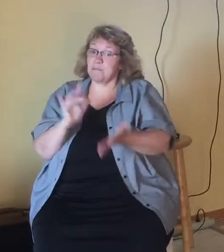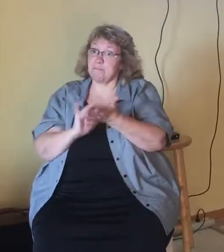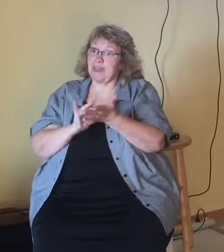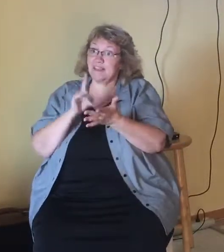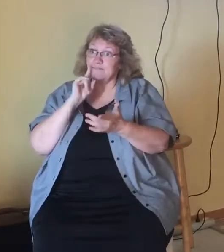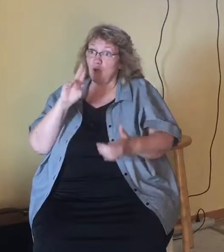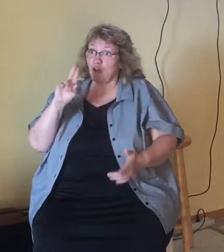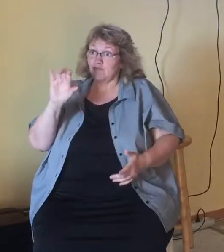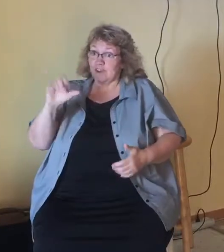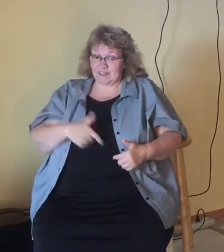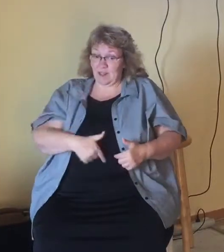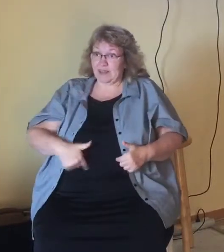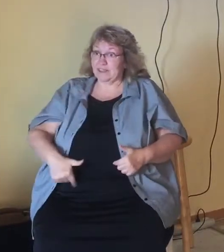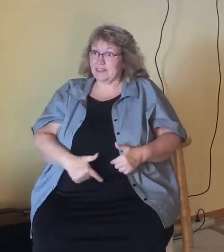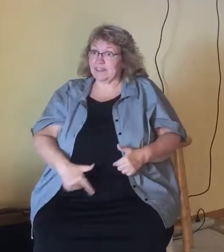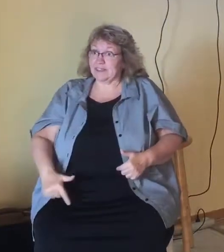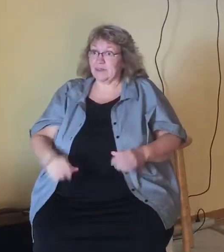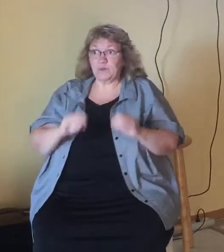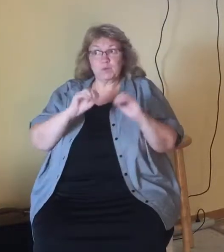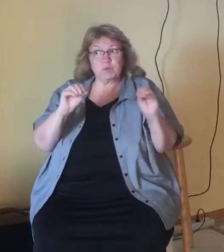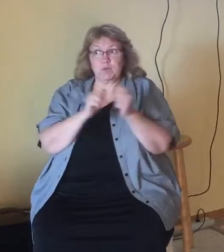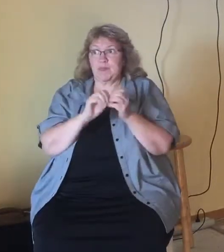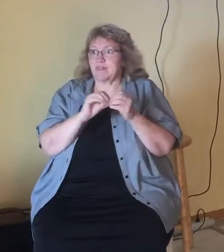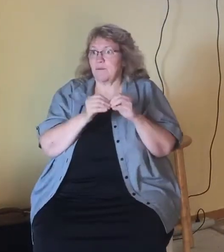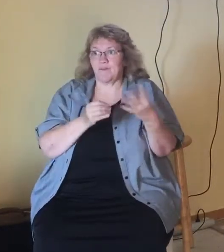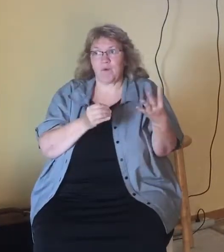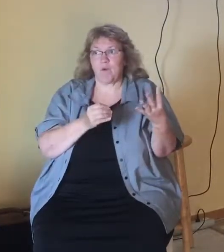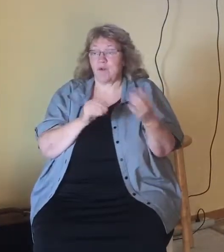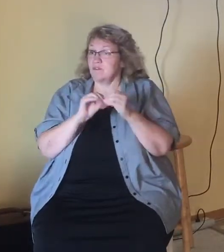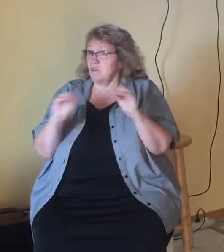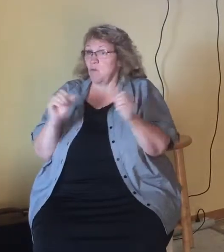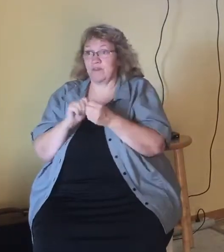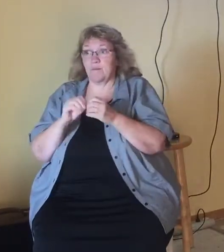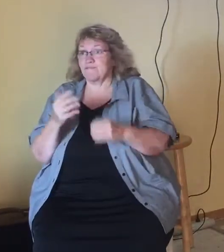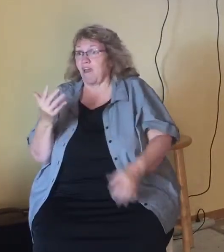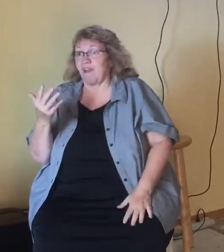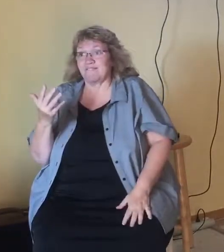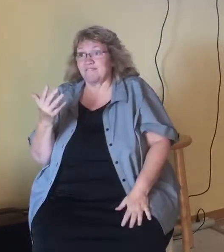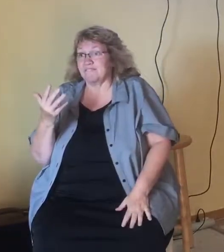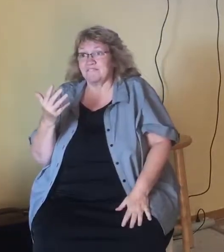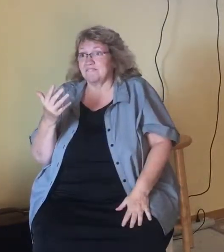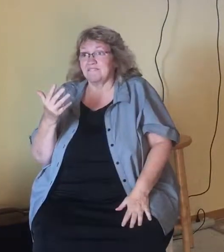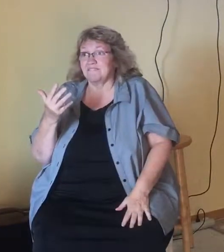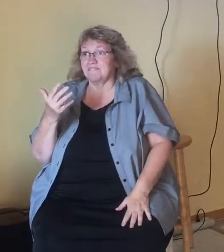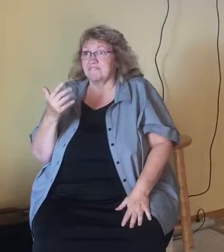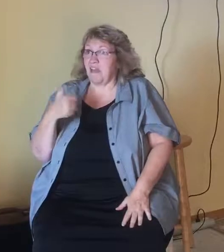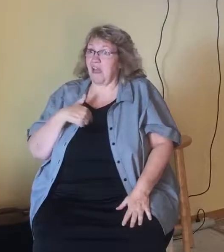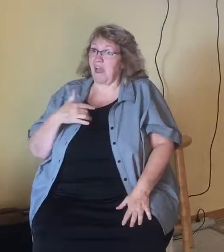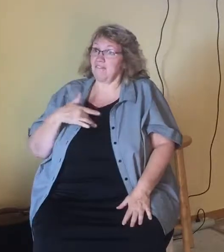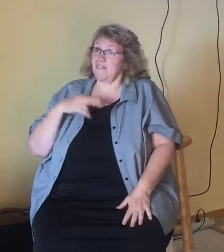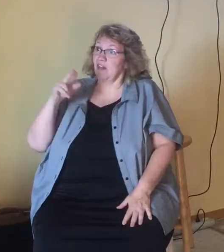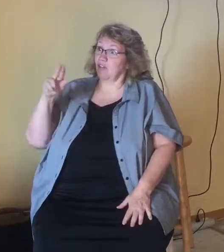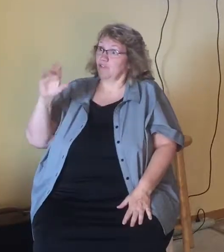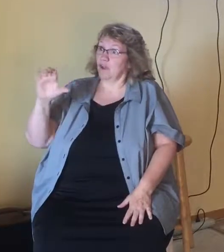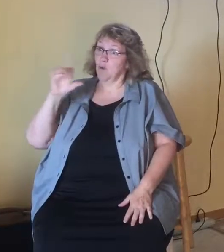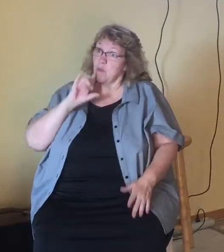medication for my ulcerative colitis when I was pregnant with baby number 4 and baby number 5. I do not fear ulcerative colitis